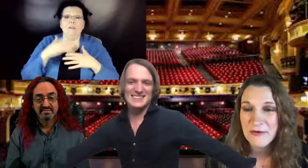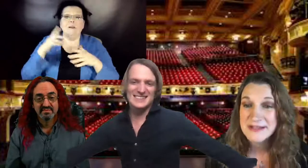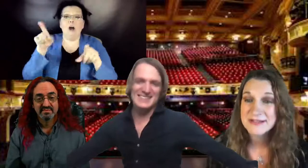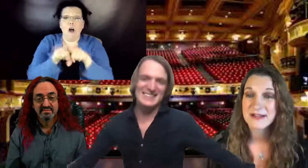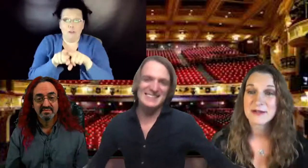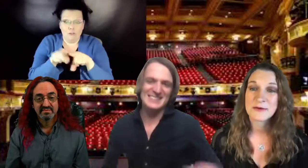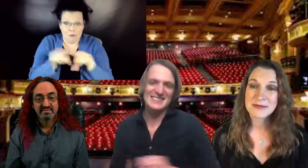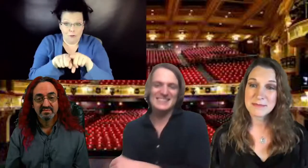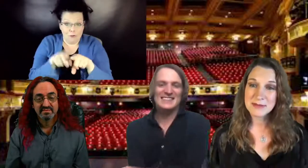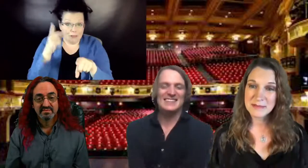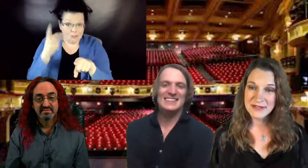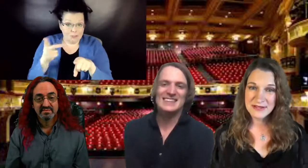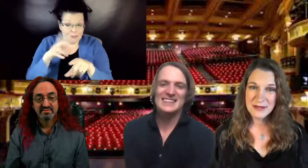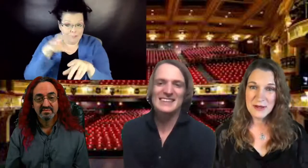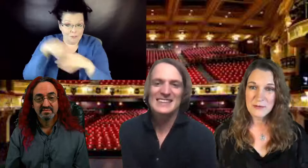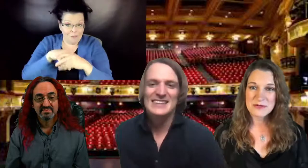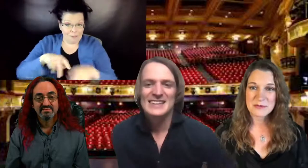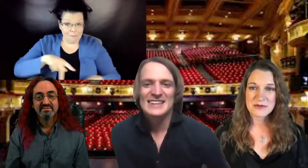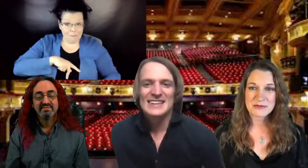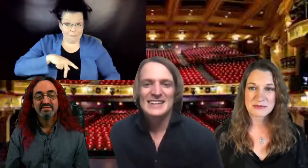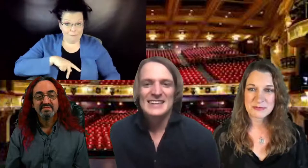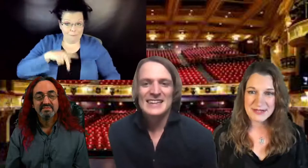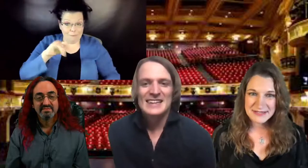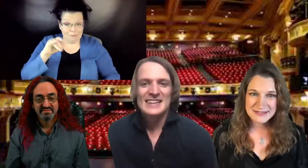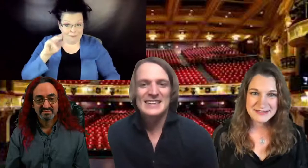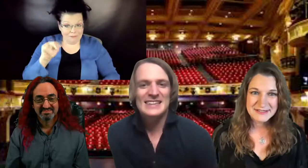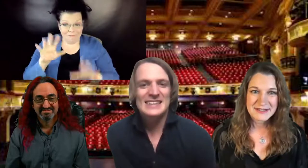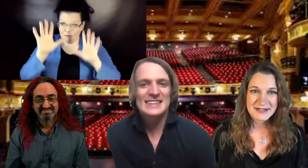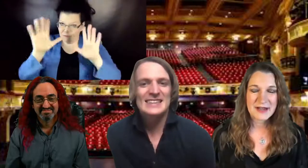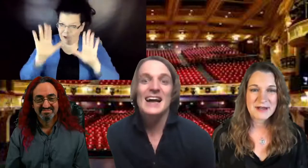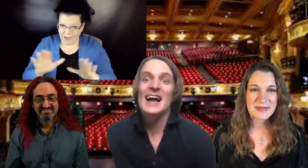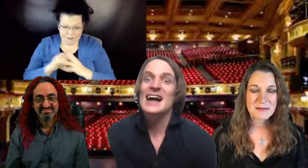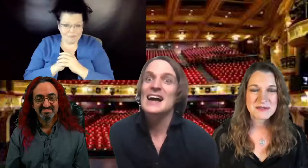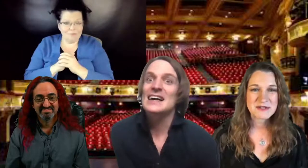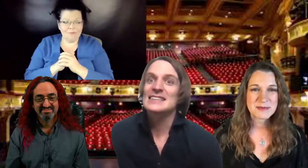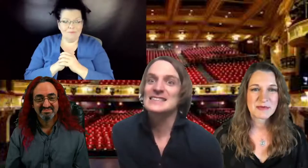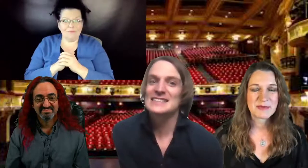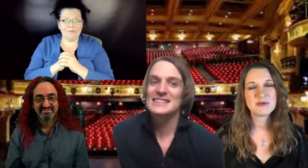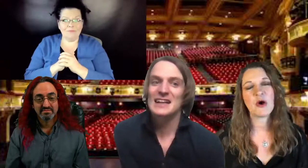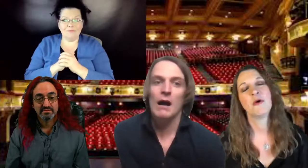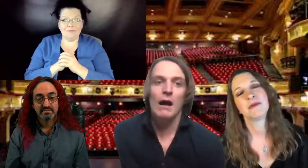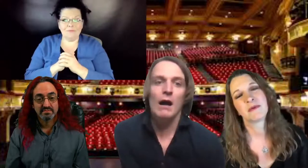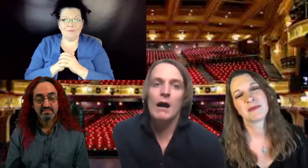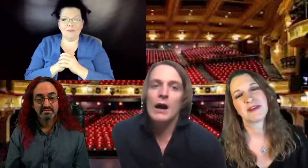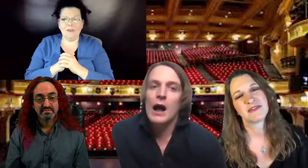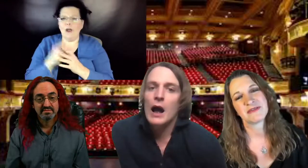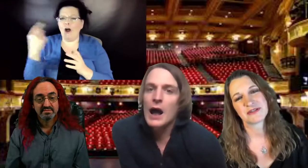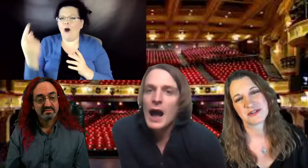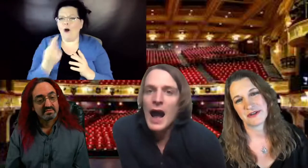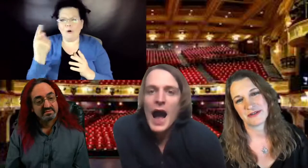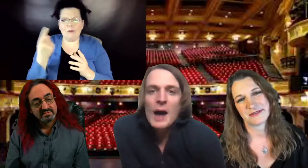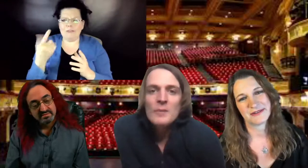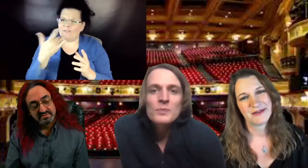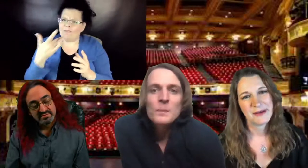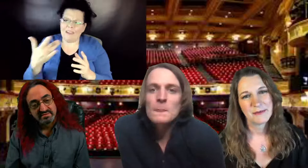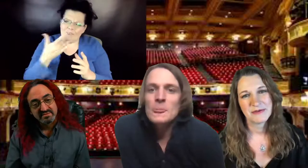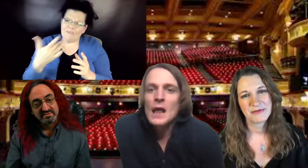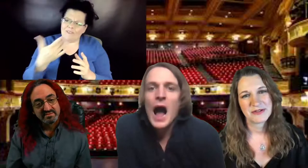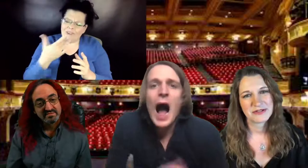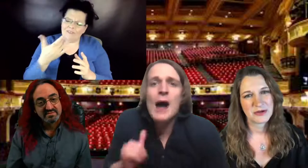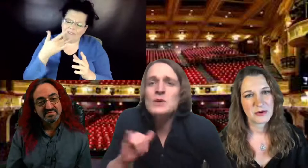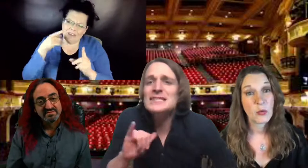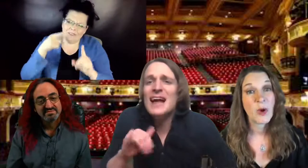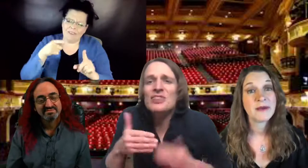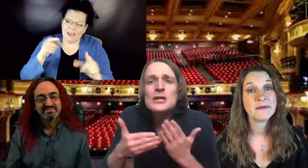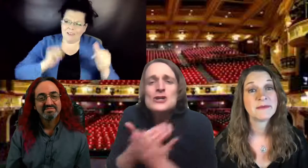also I saw you in Pippin, which was great. That was a super, it was always one of my favorite shows. What a